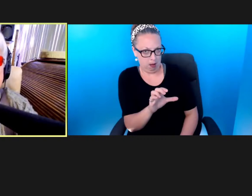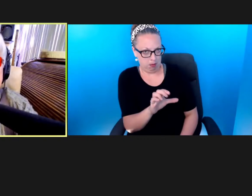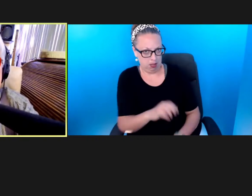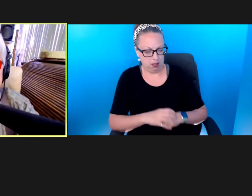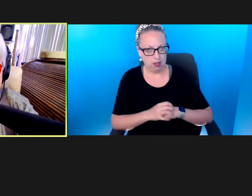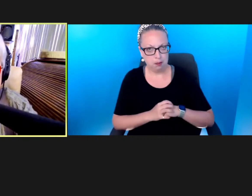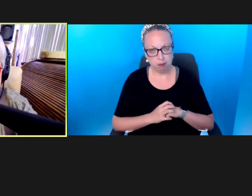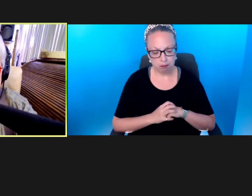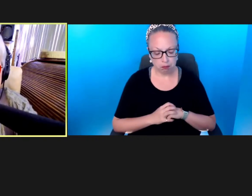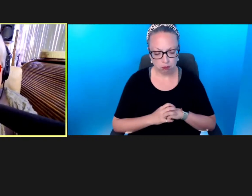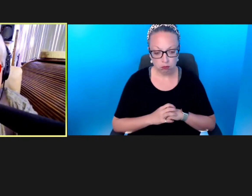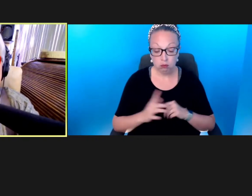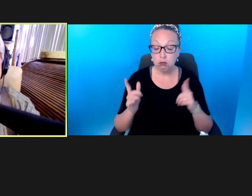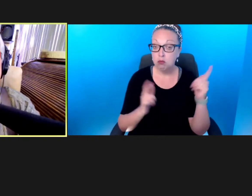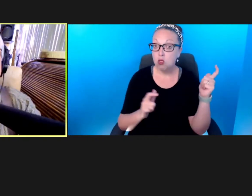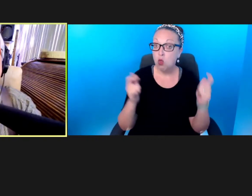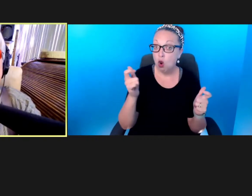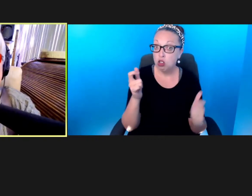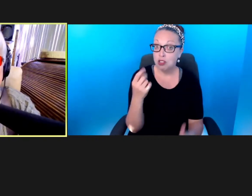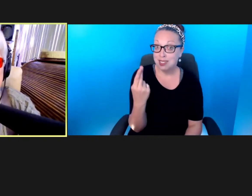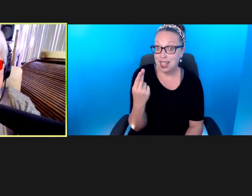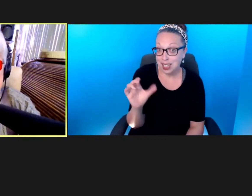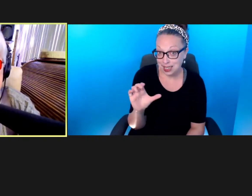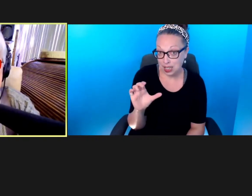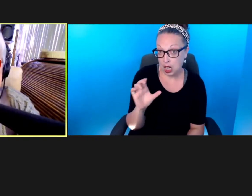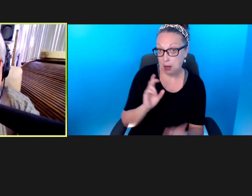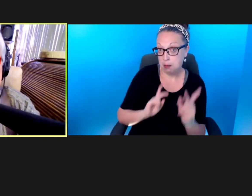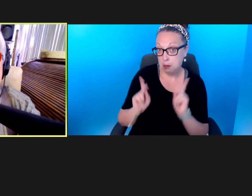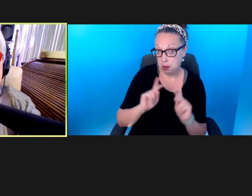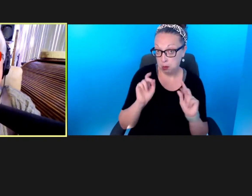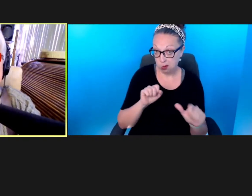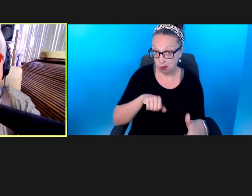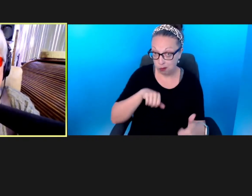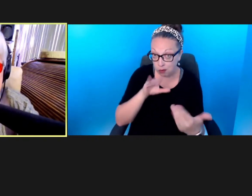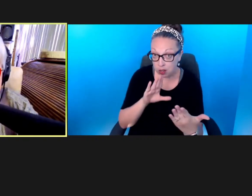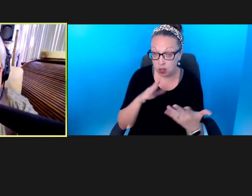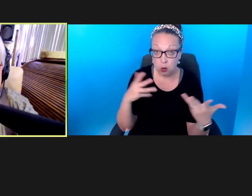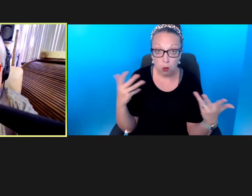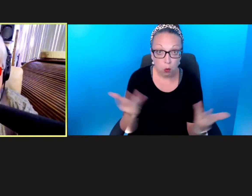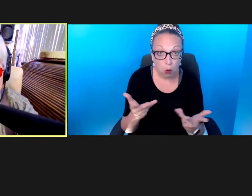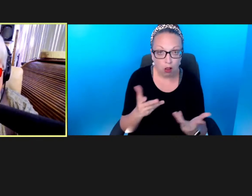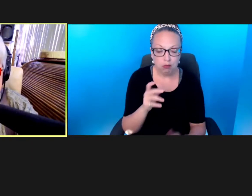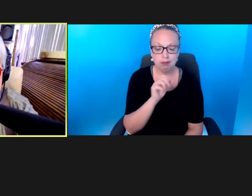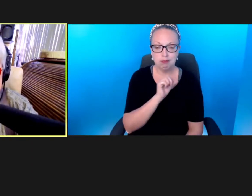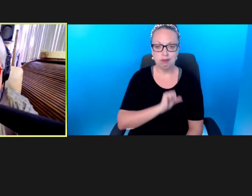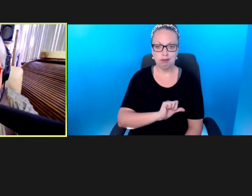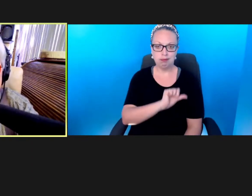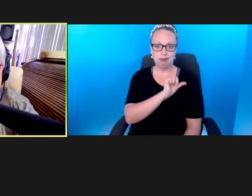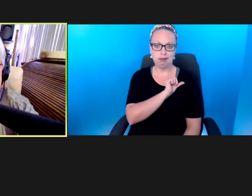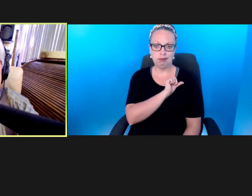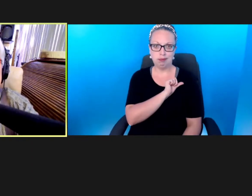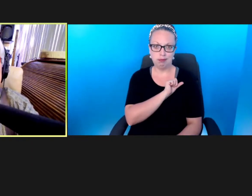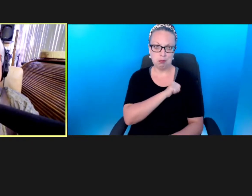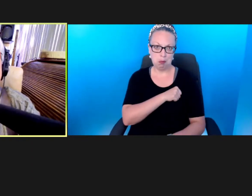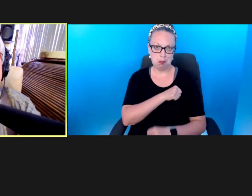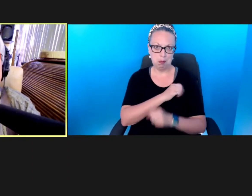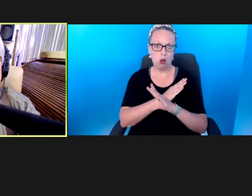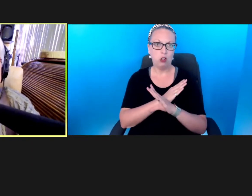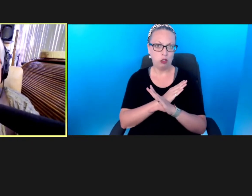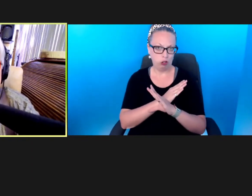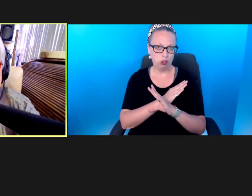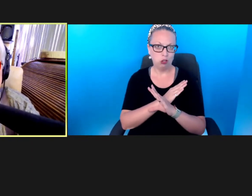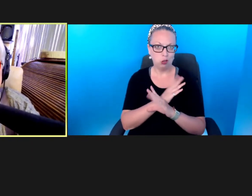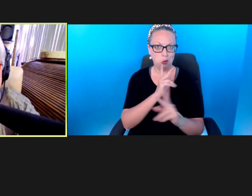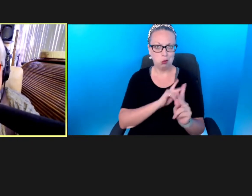the largest handicap that people can face is attitudinal barriers. When people